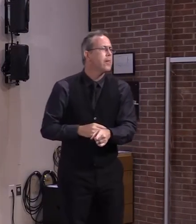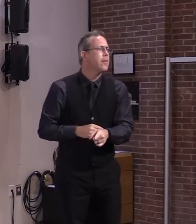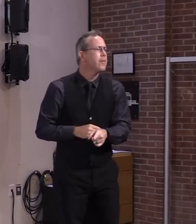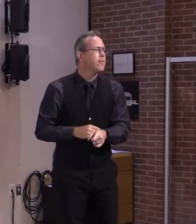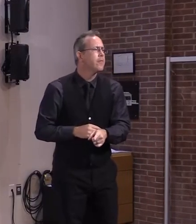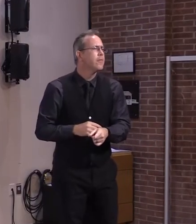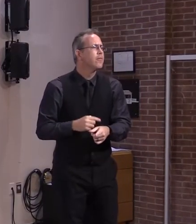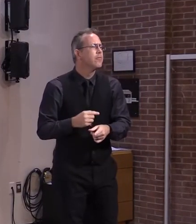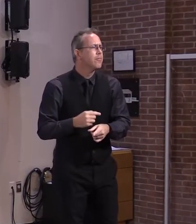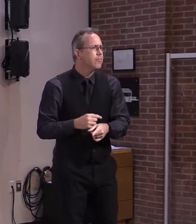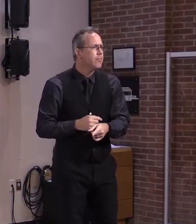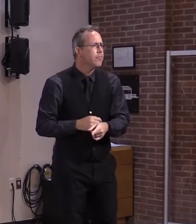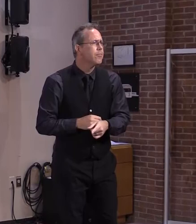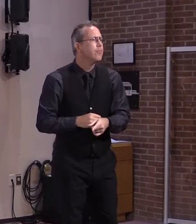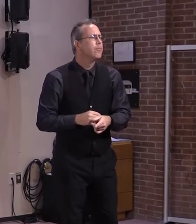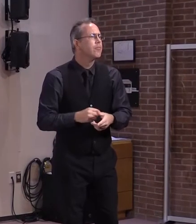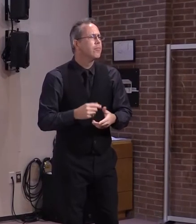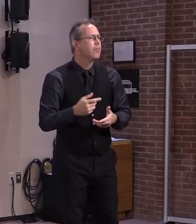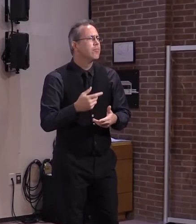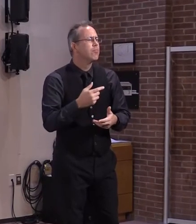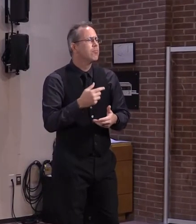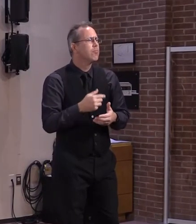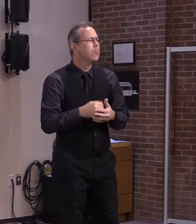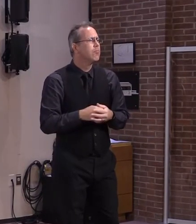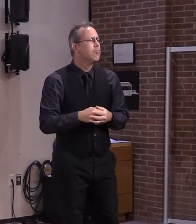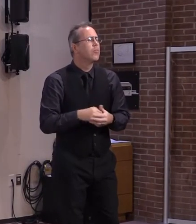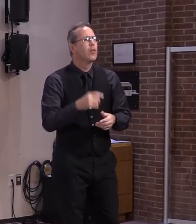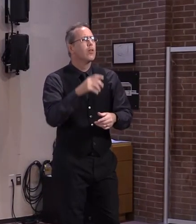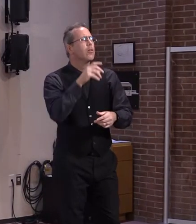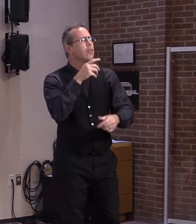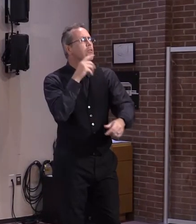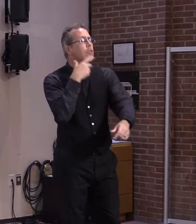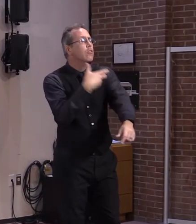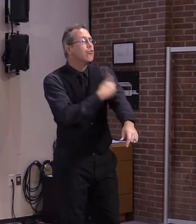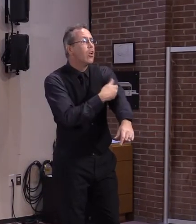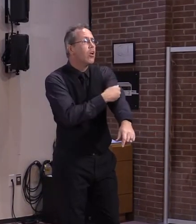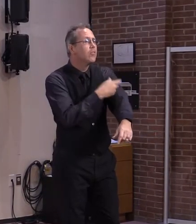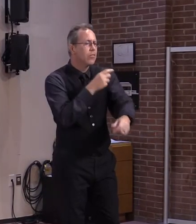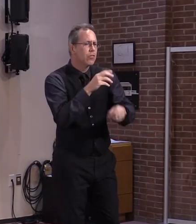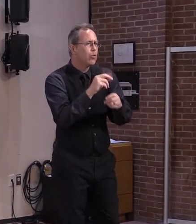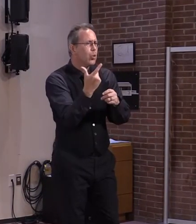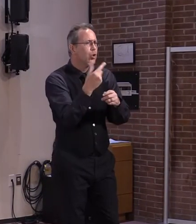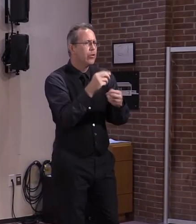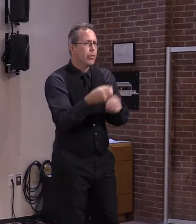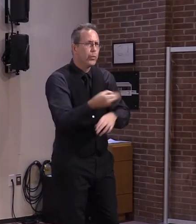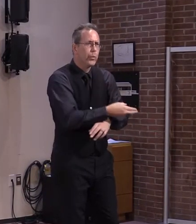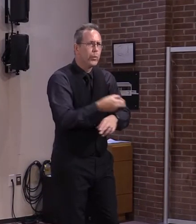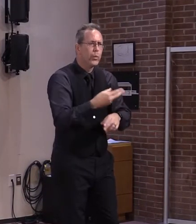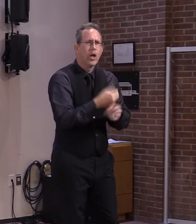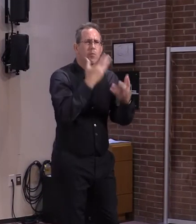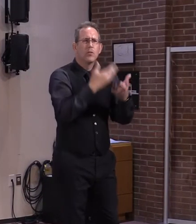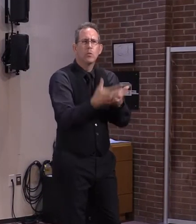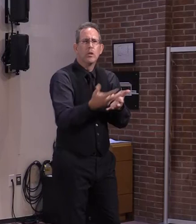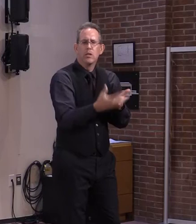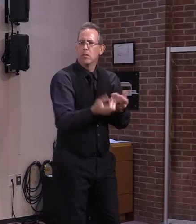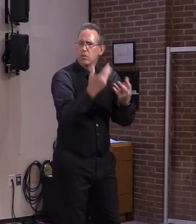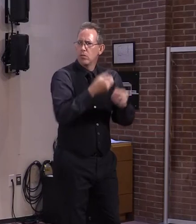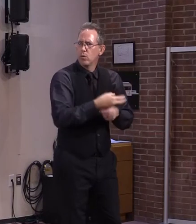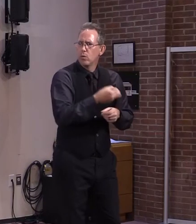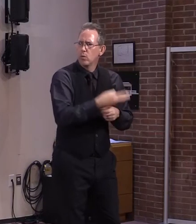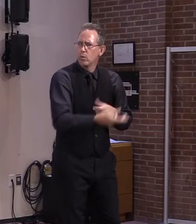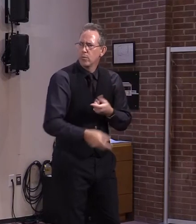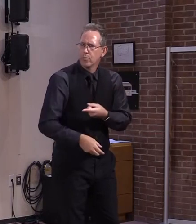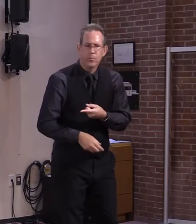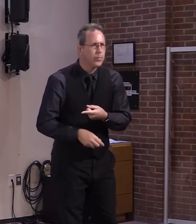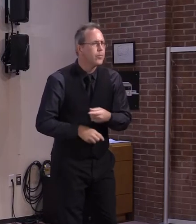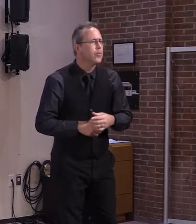be released to people seeking boosters at the end of the day or clinic to avoid wastage? I'm sure the way that that the